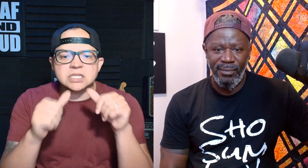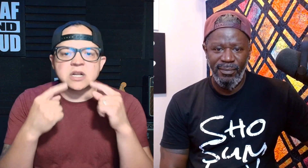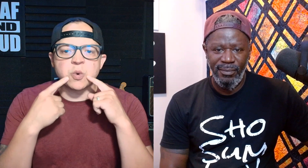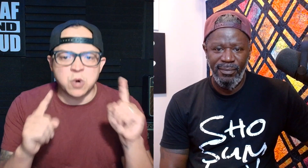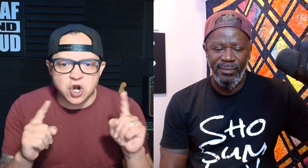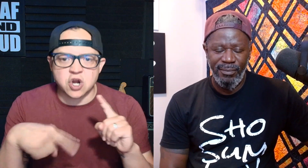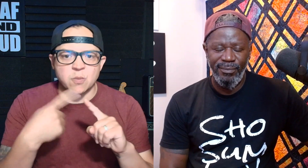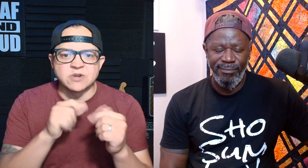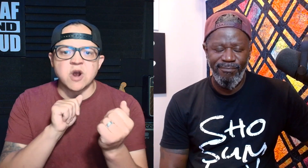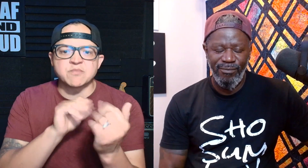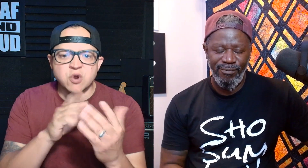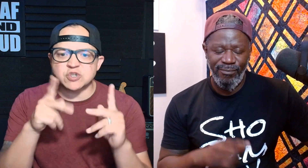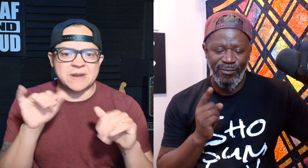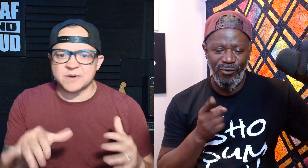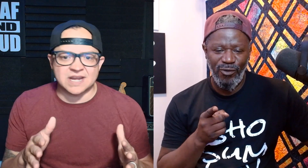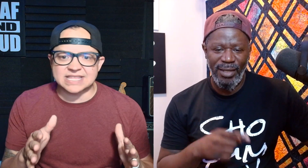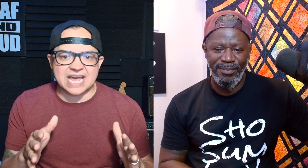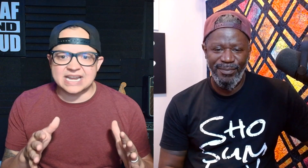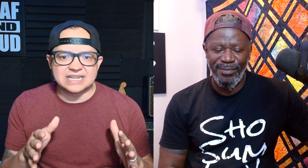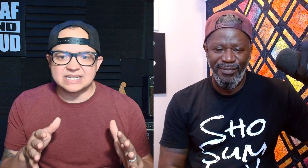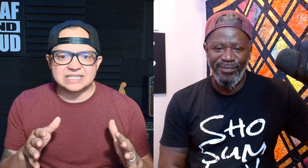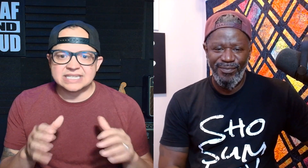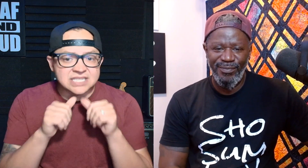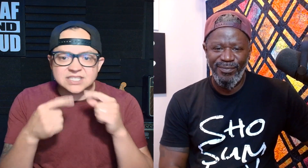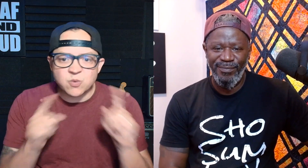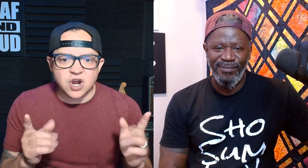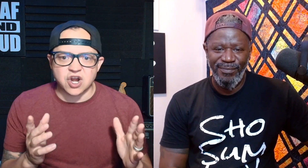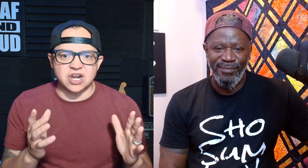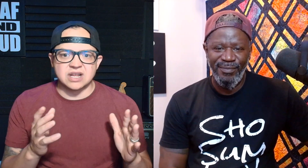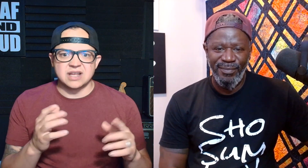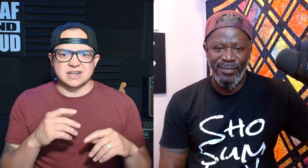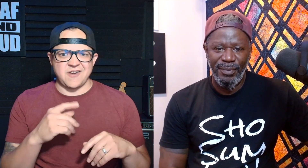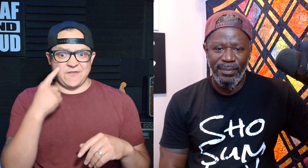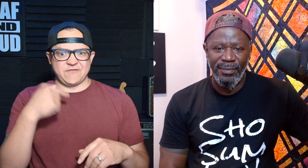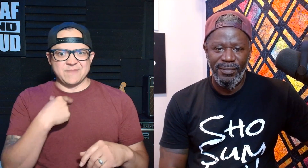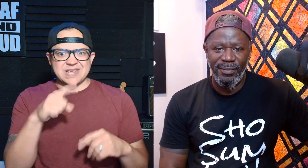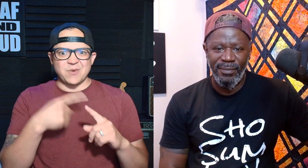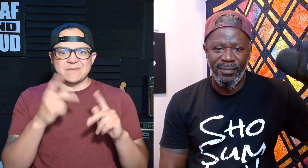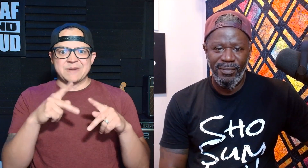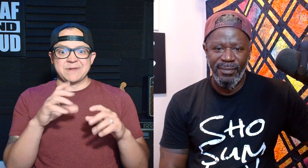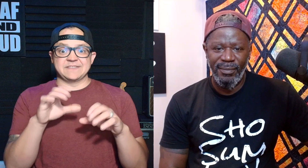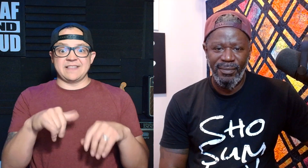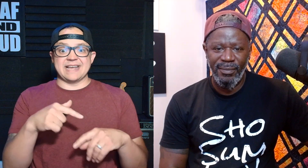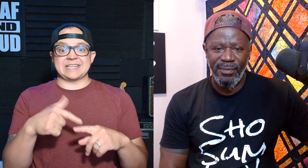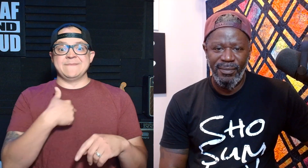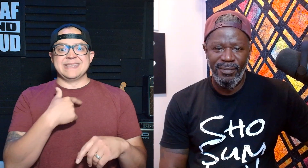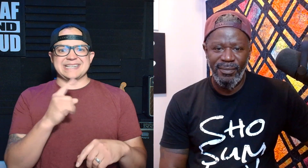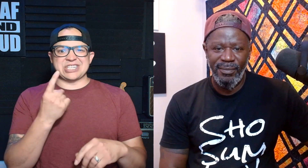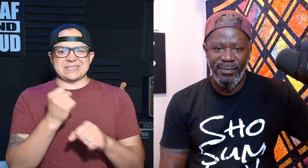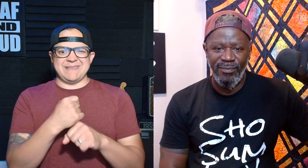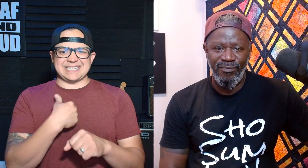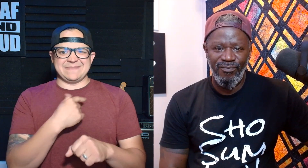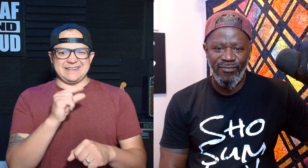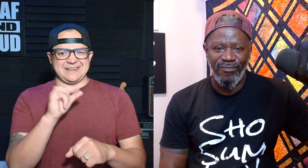It doesn't work when you approach people like that. It doesn't work. For me, when people have done that to me,